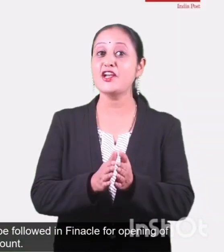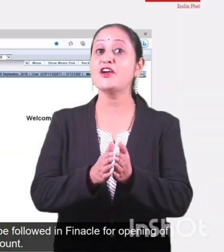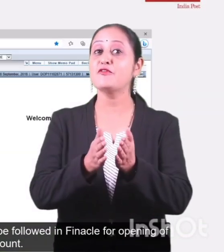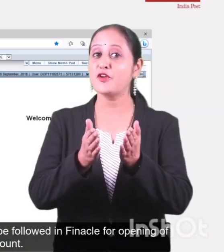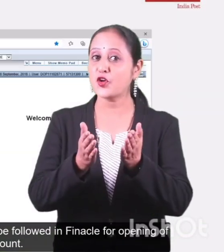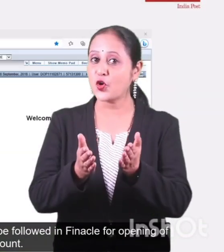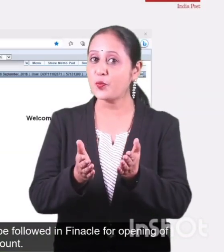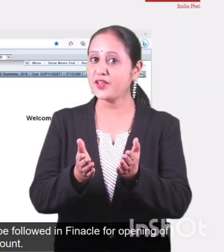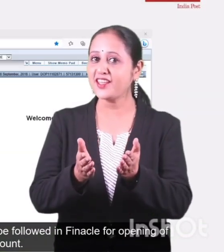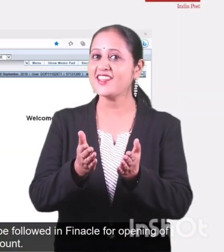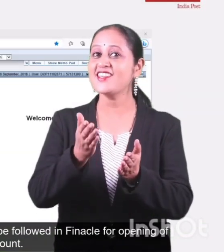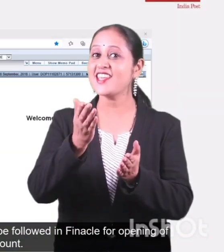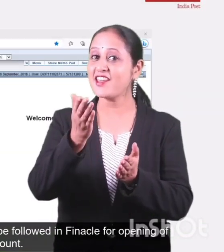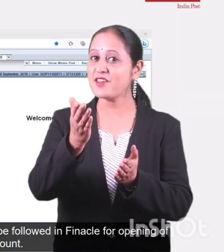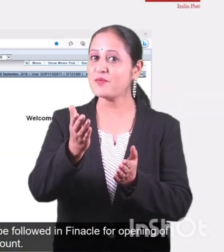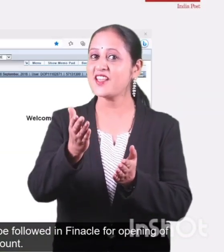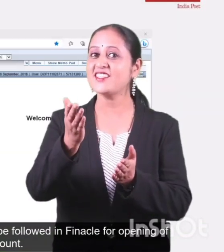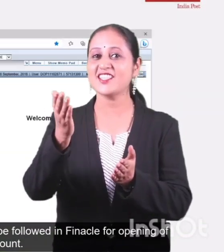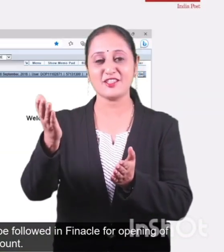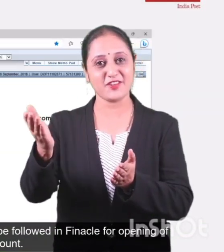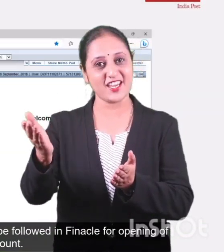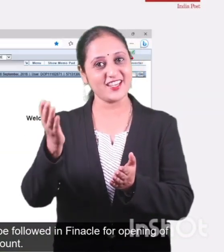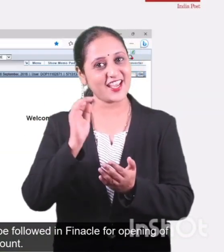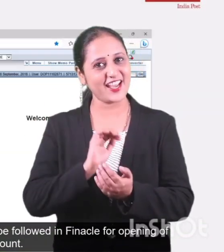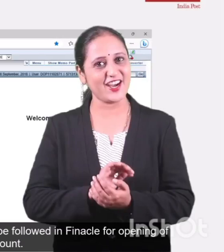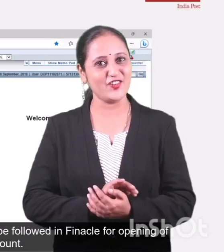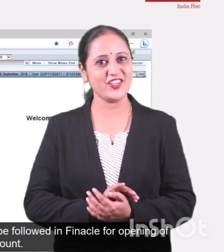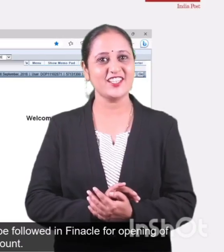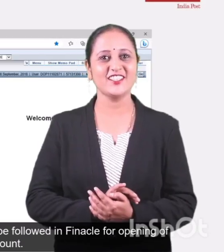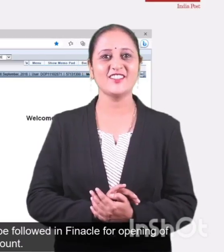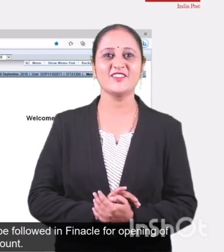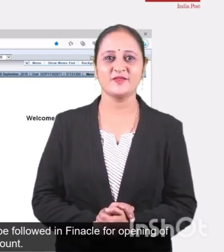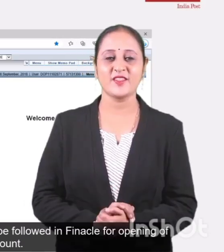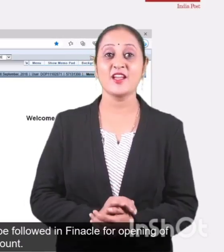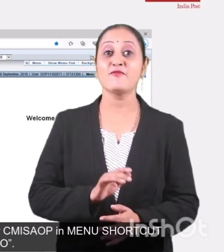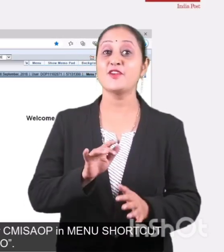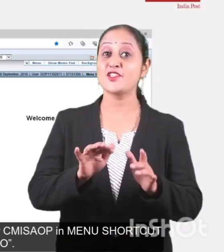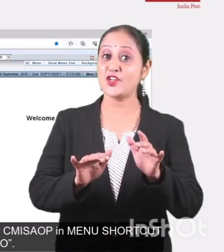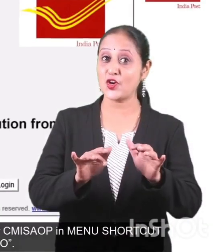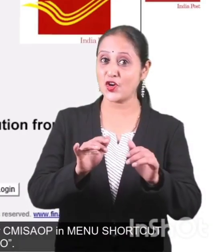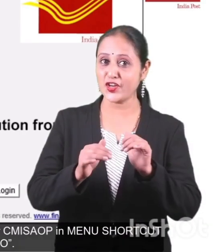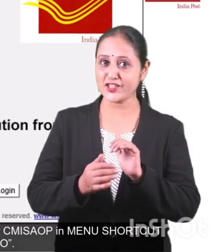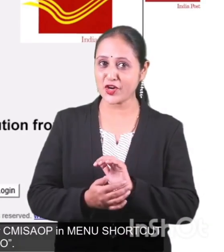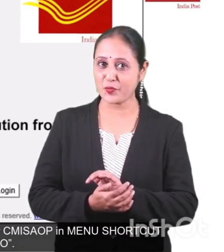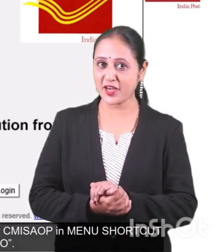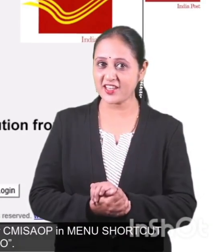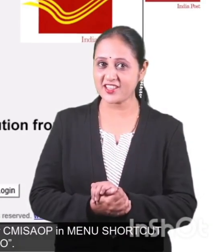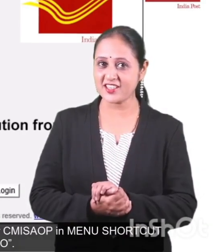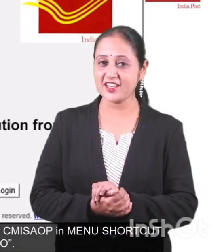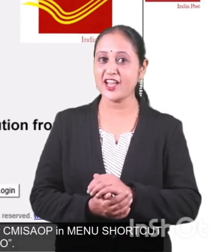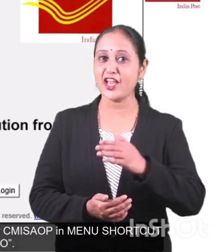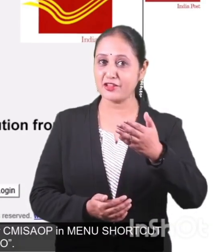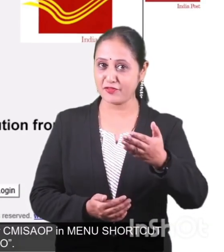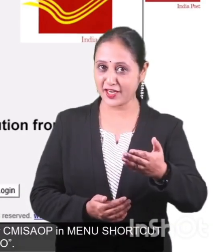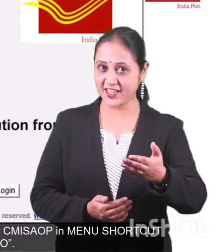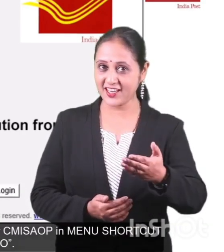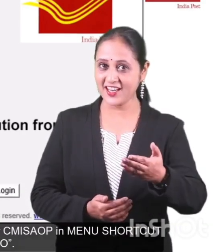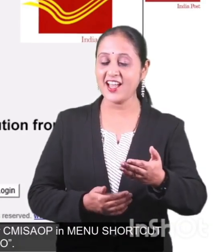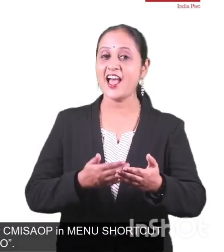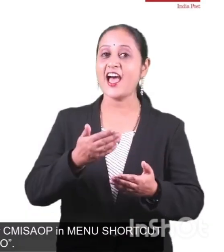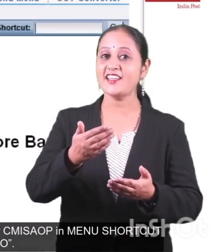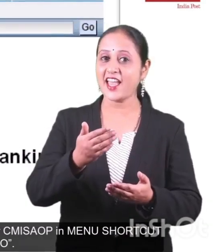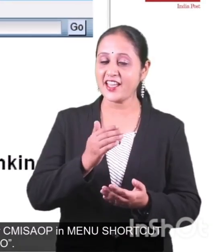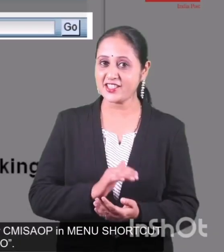in Finacle for opening KVP certificate account. First, log on as an operator in